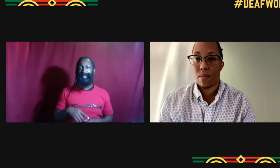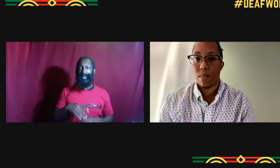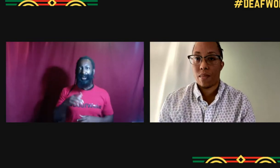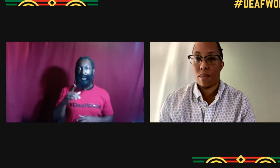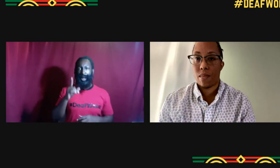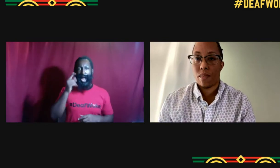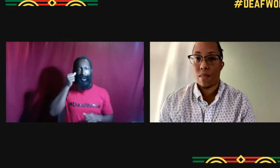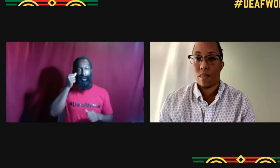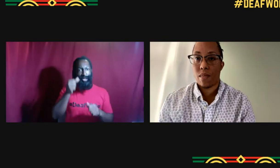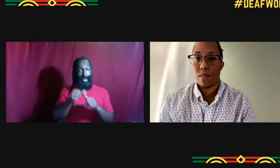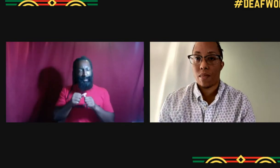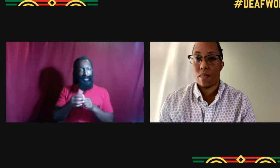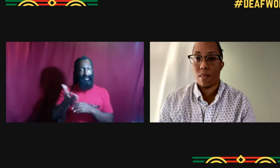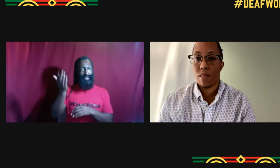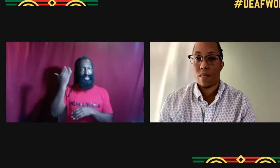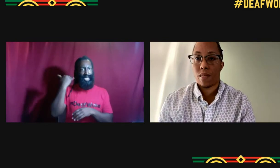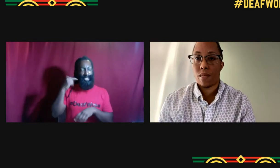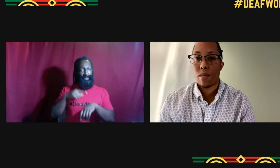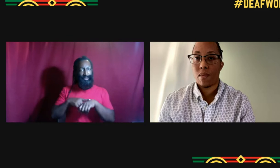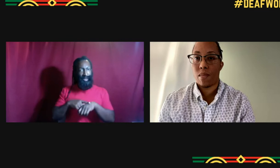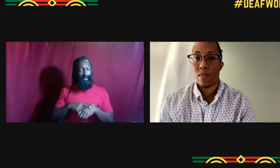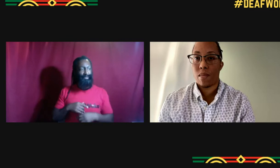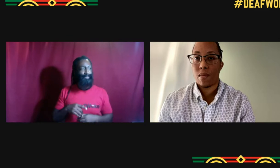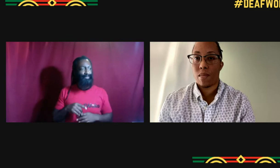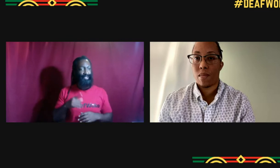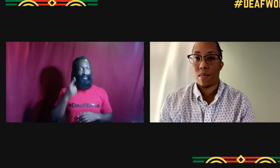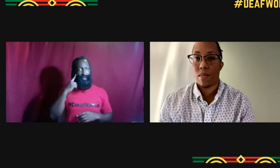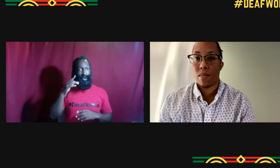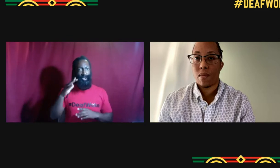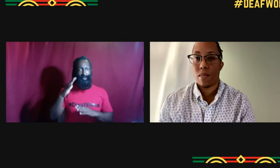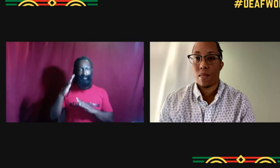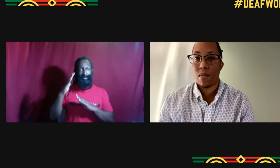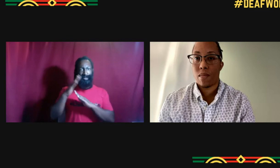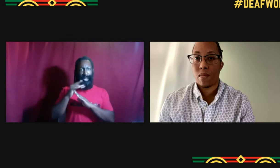You know, being courageous is learning how to, you know,